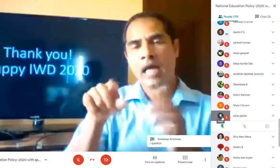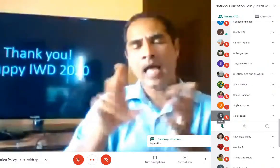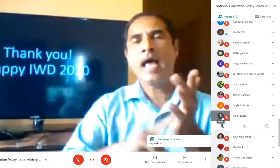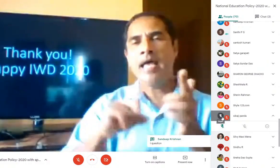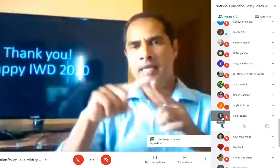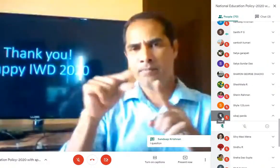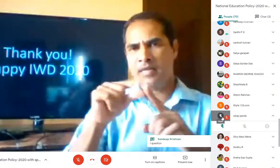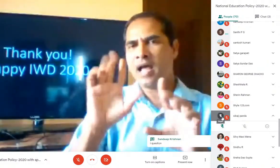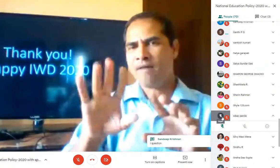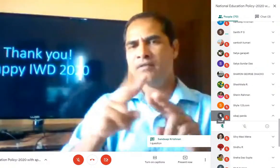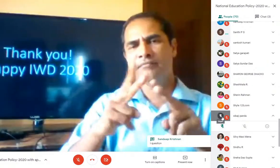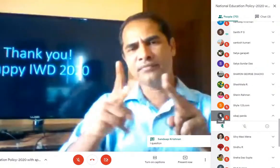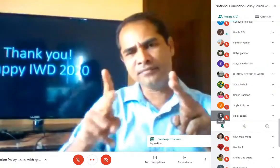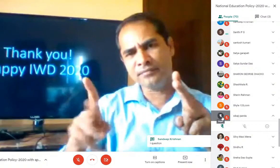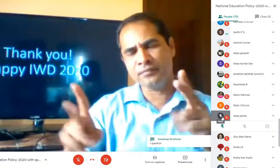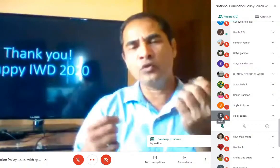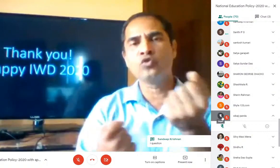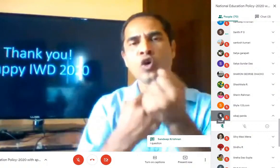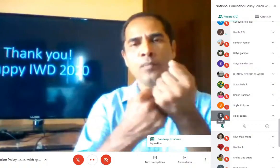like BA, PhD.